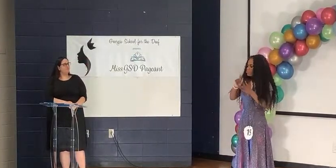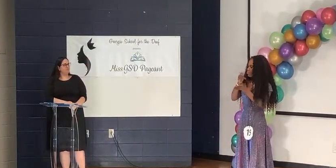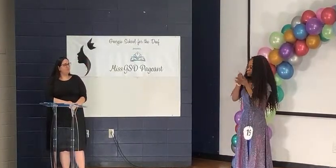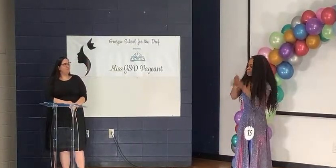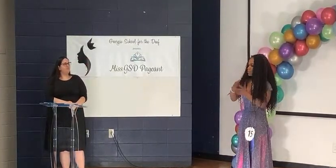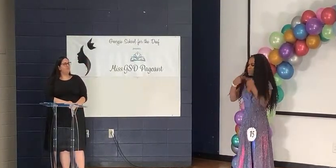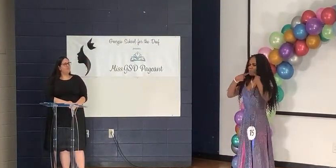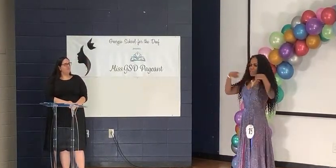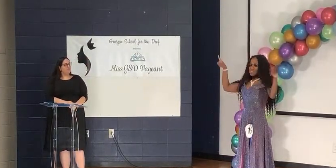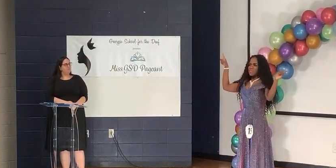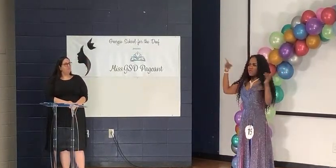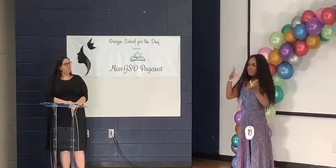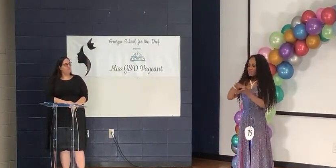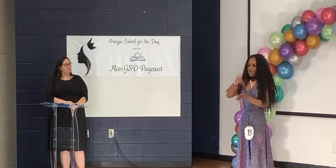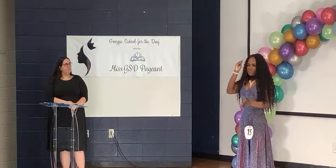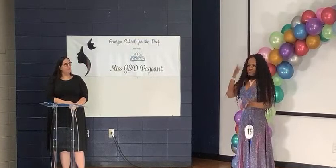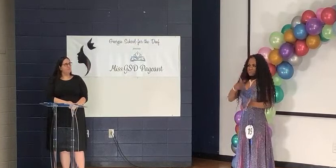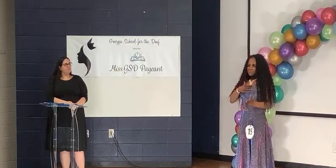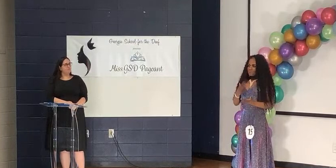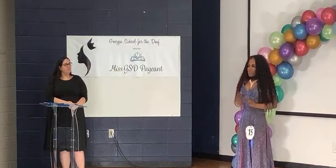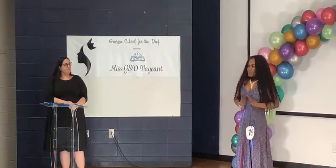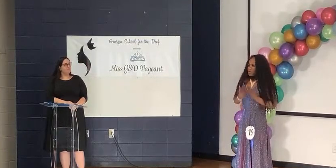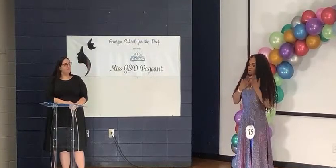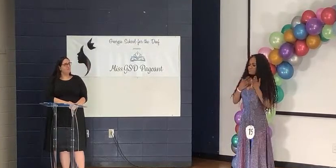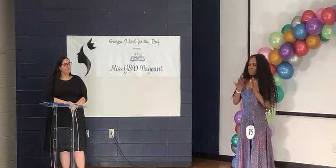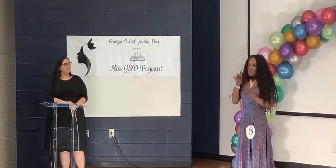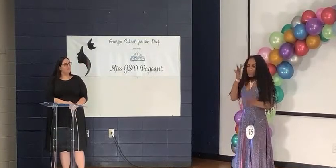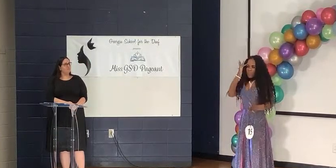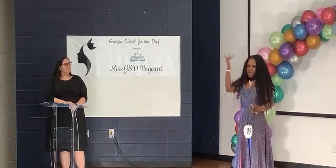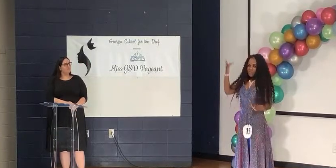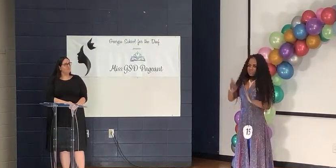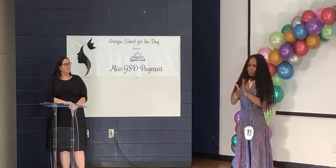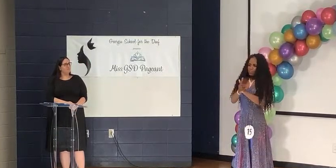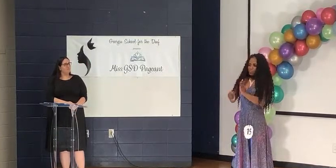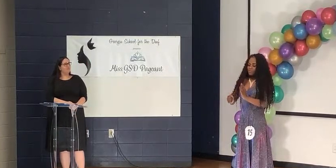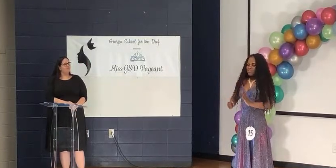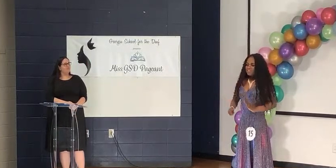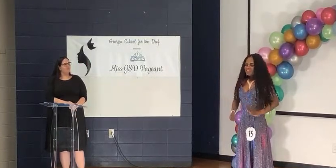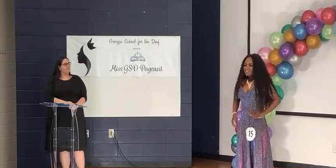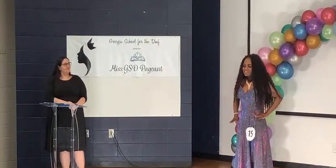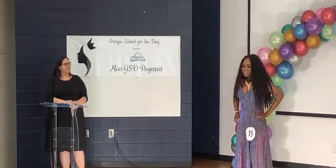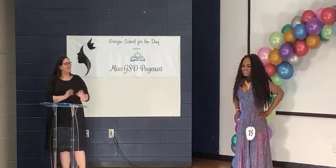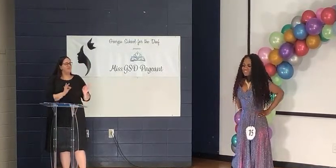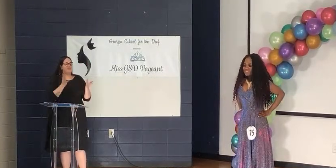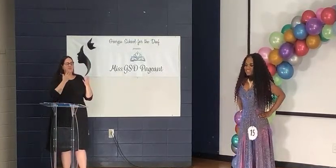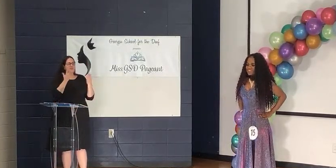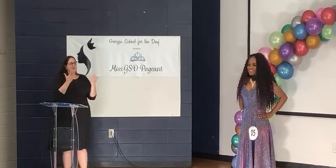intelligent will be able to help people to be successful, be inspiring for others.